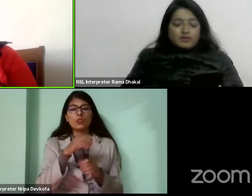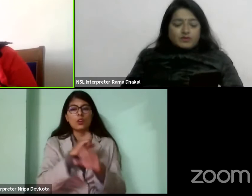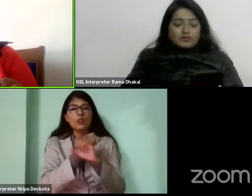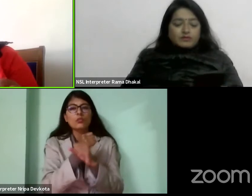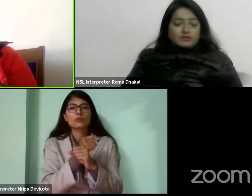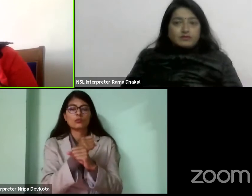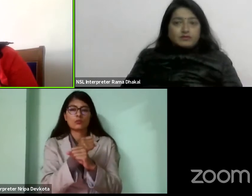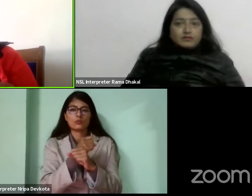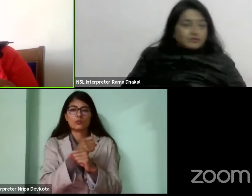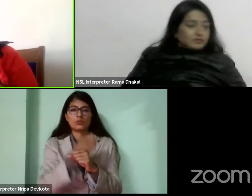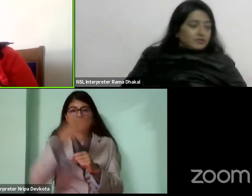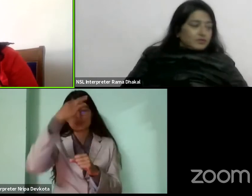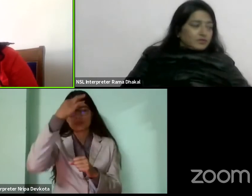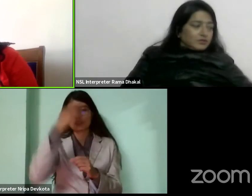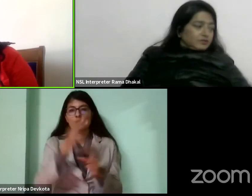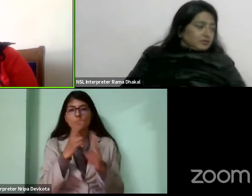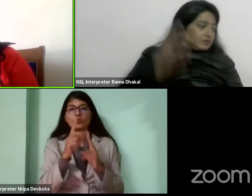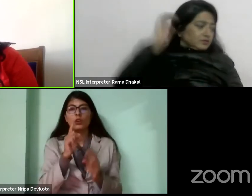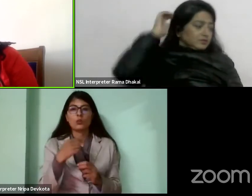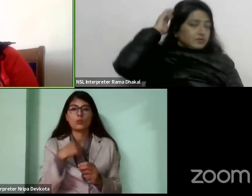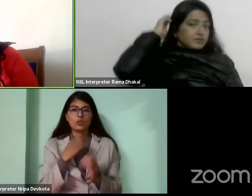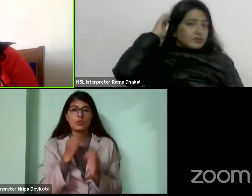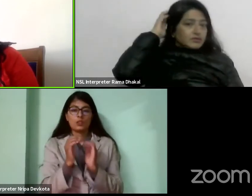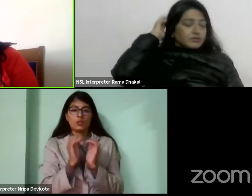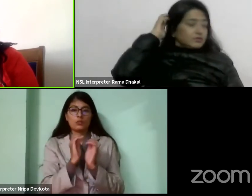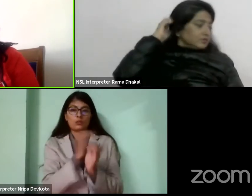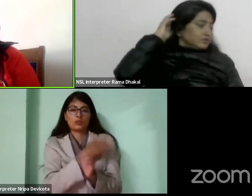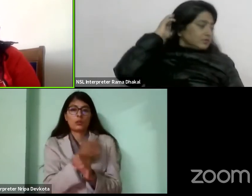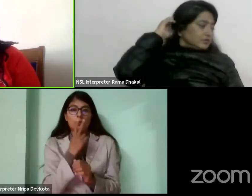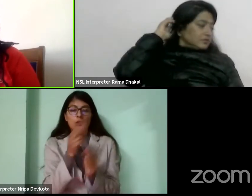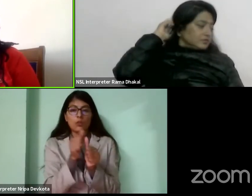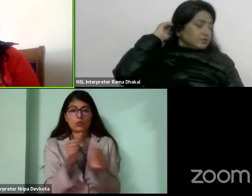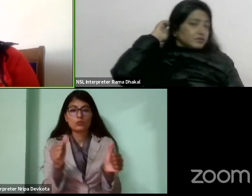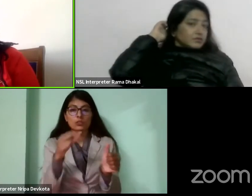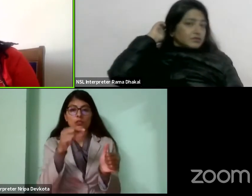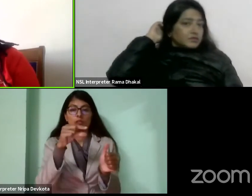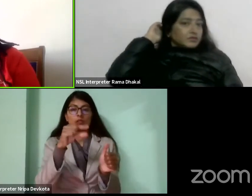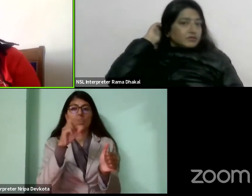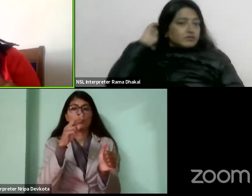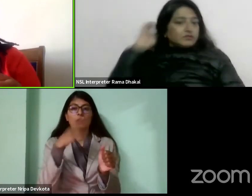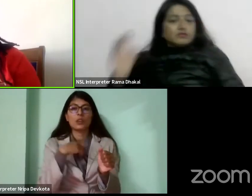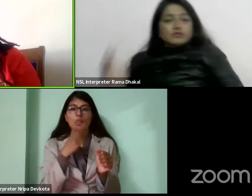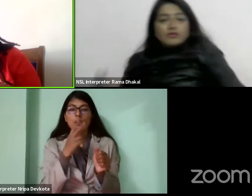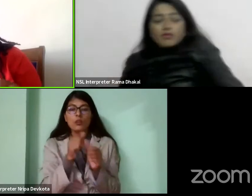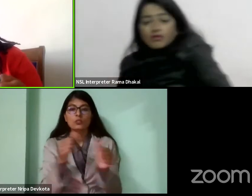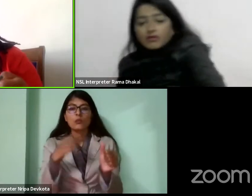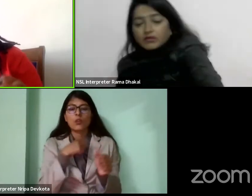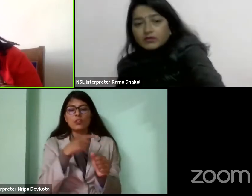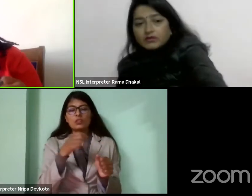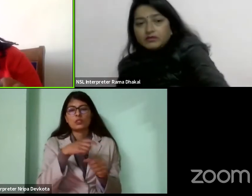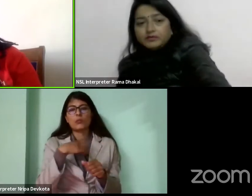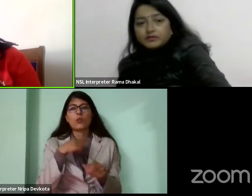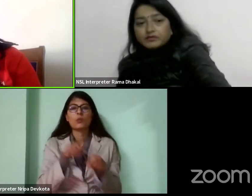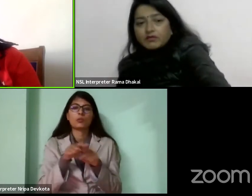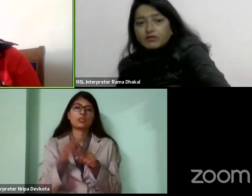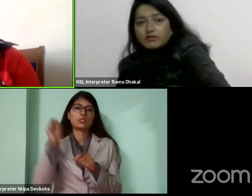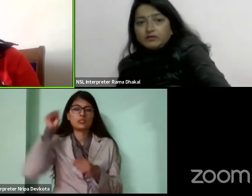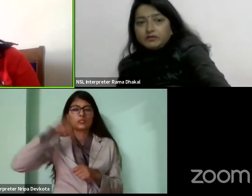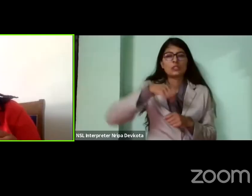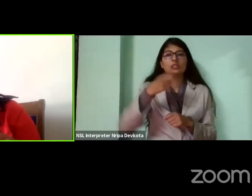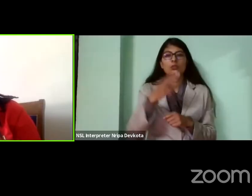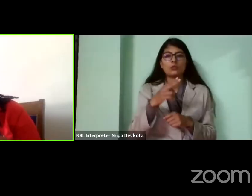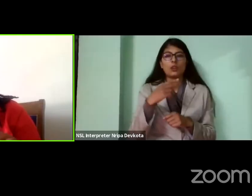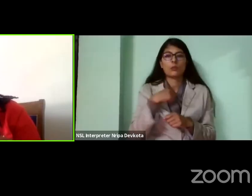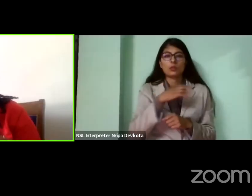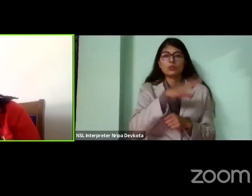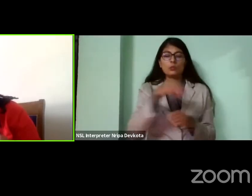because when the recommendations come out, I was actually very disappointed, because personally I was really engaged into the process, and